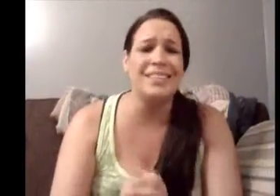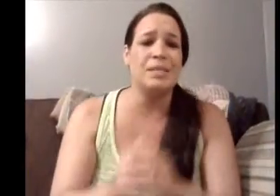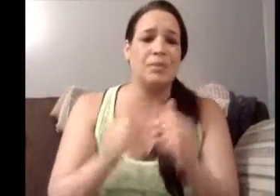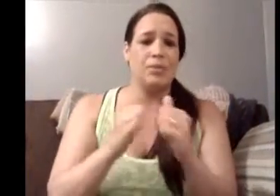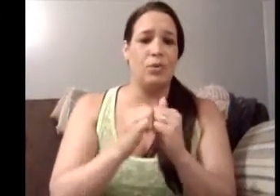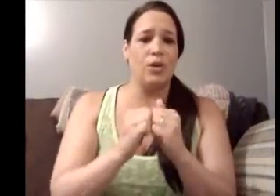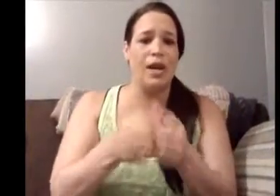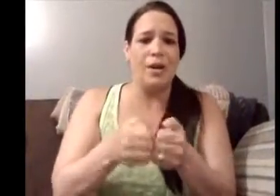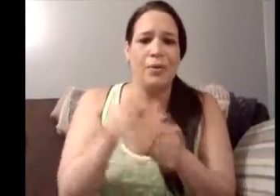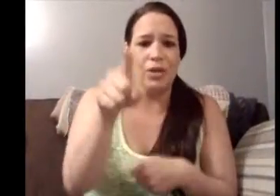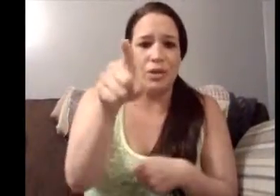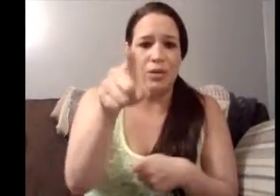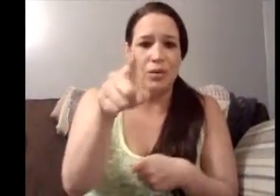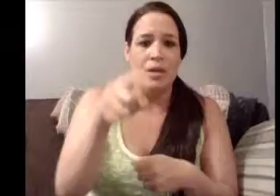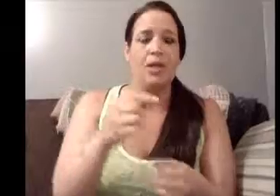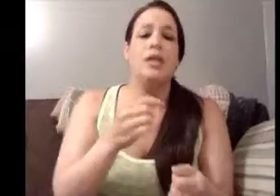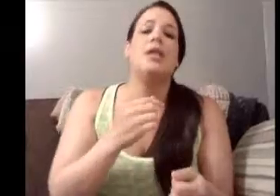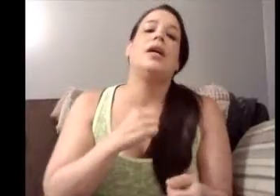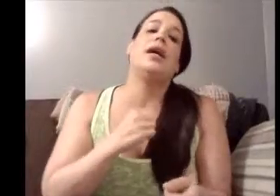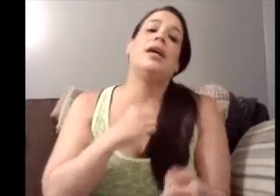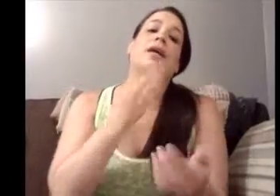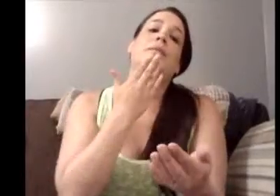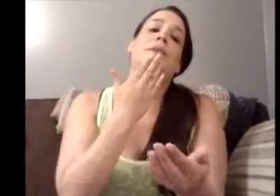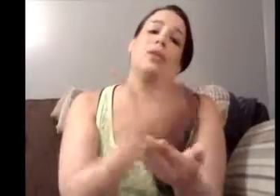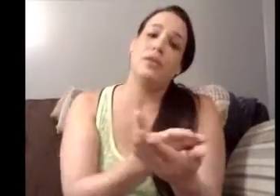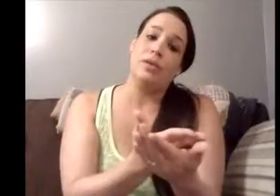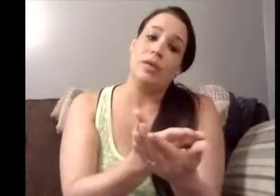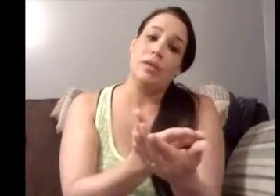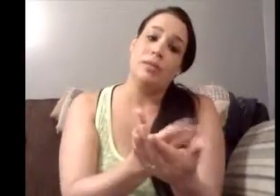this before. How are you? I'm good.